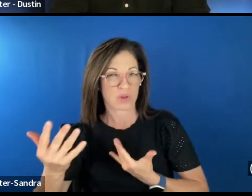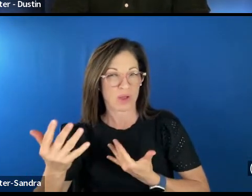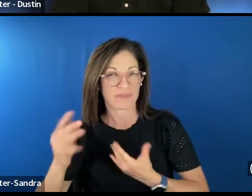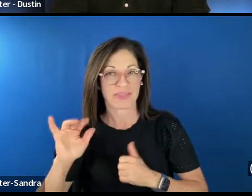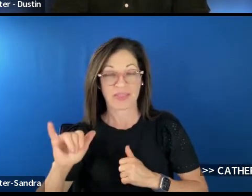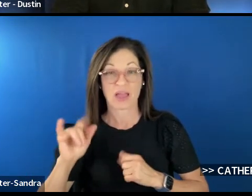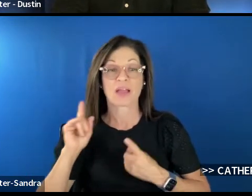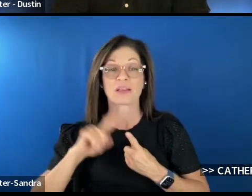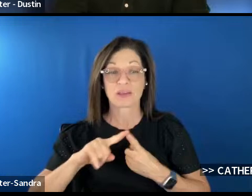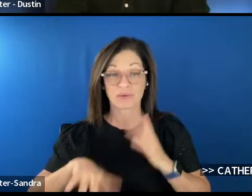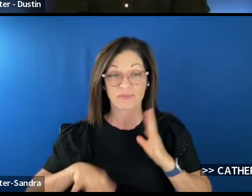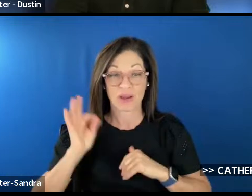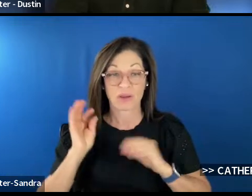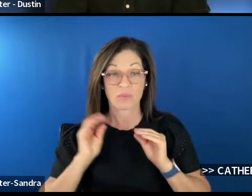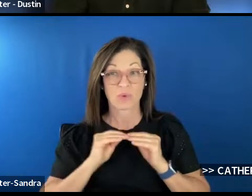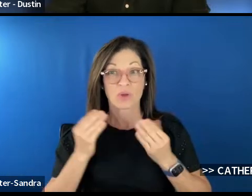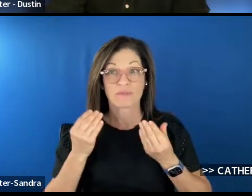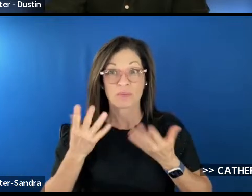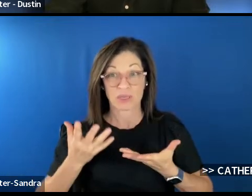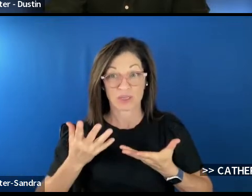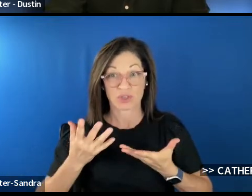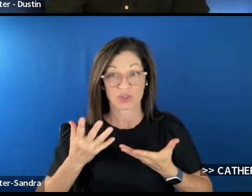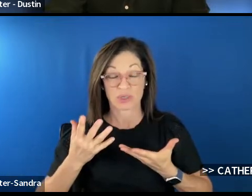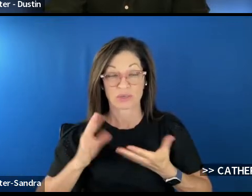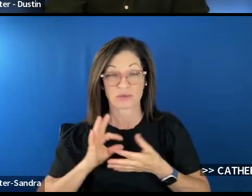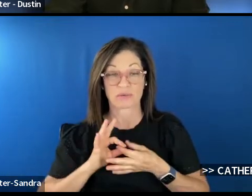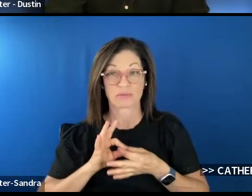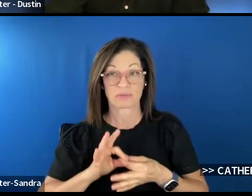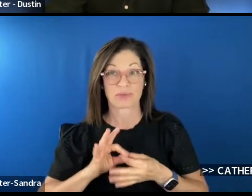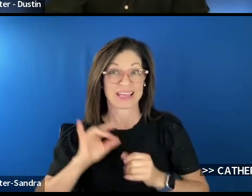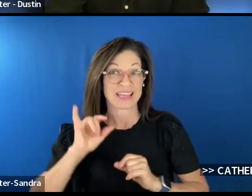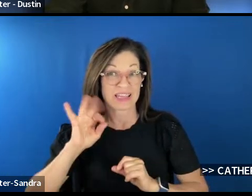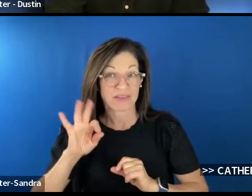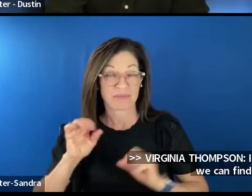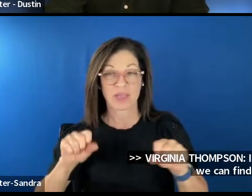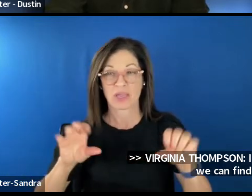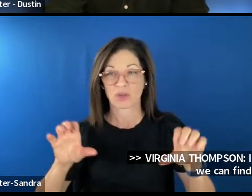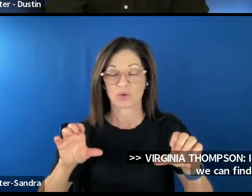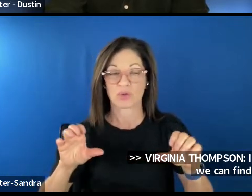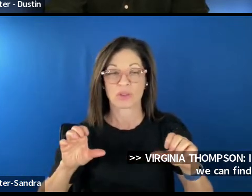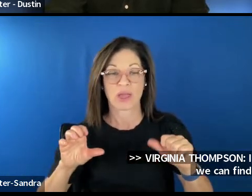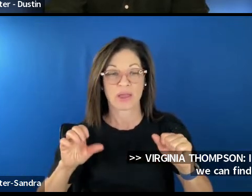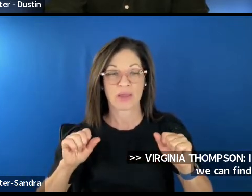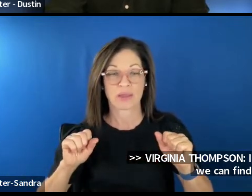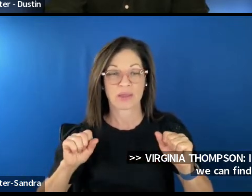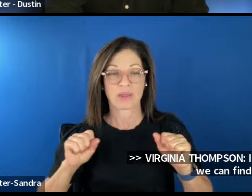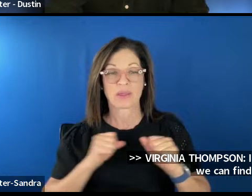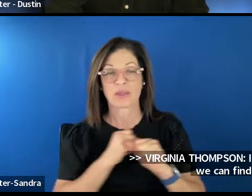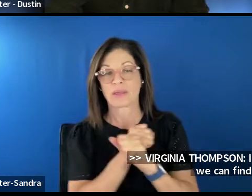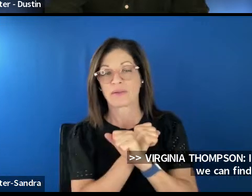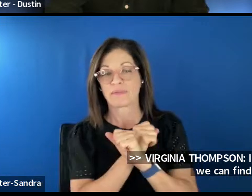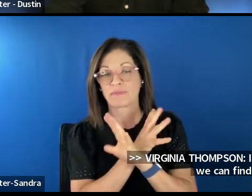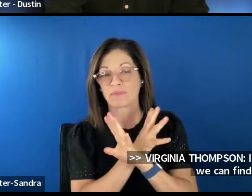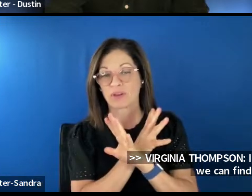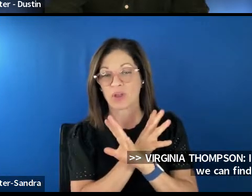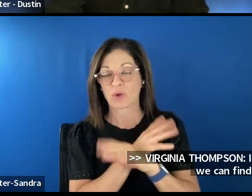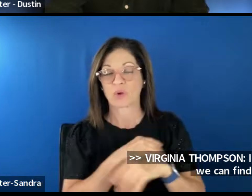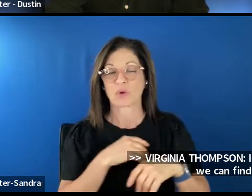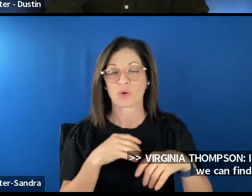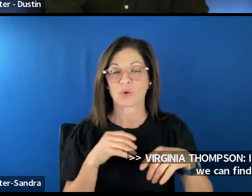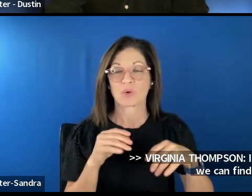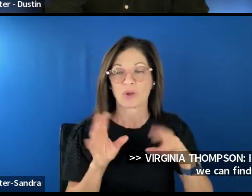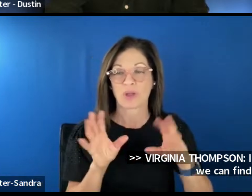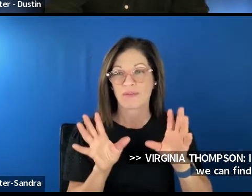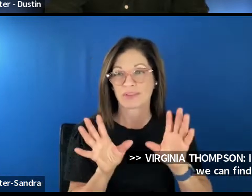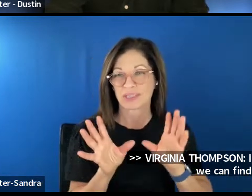find out more information regarding if we can do the video conferencing in the ISA in a